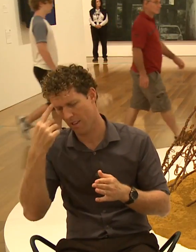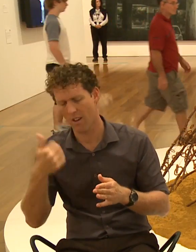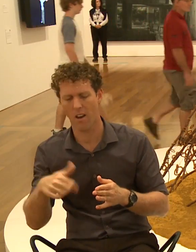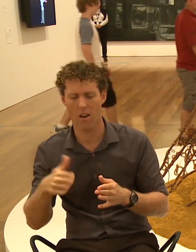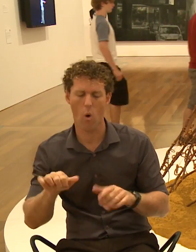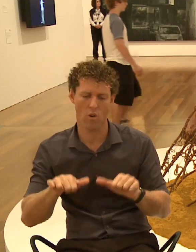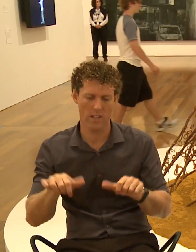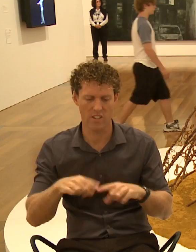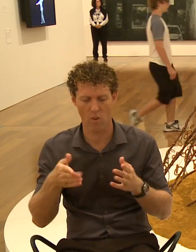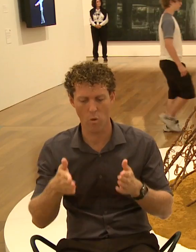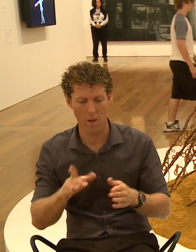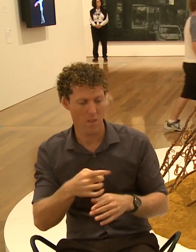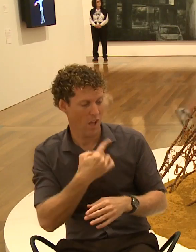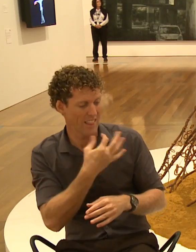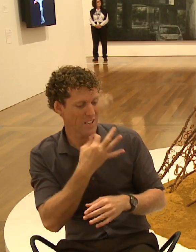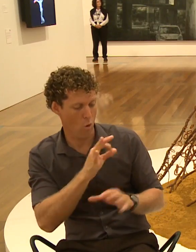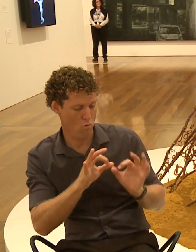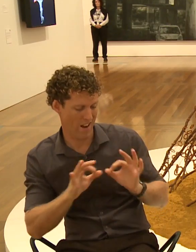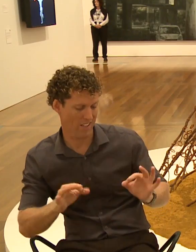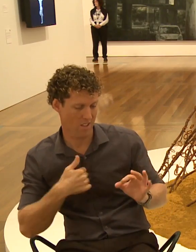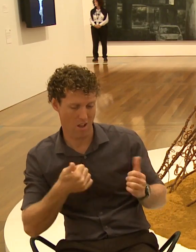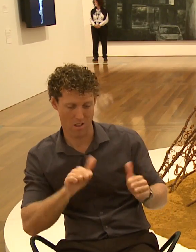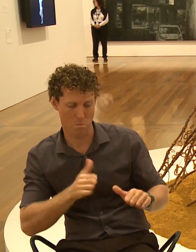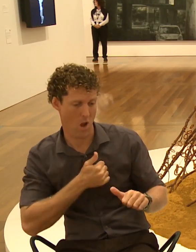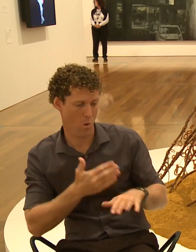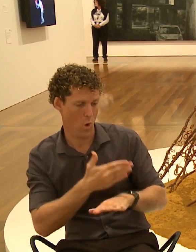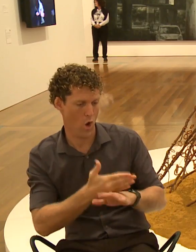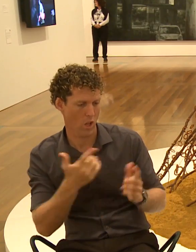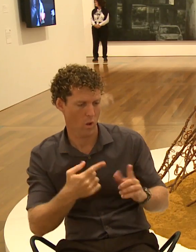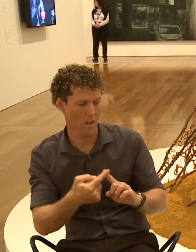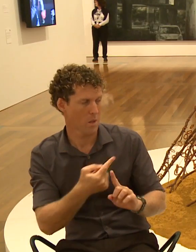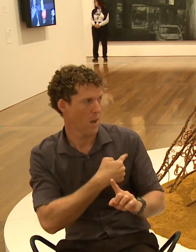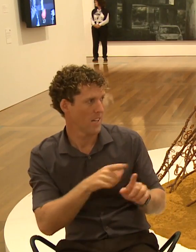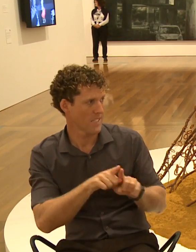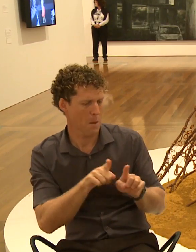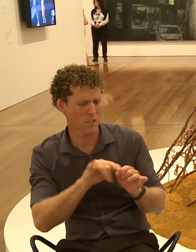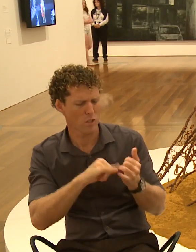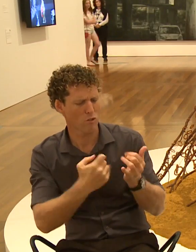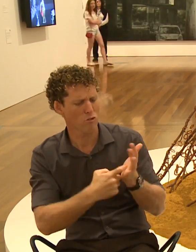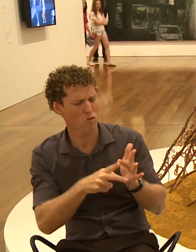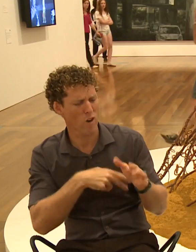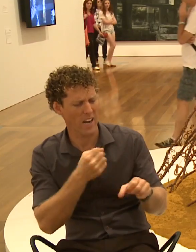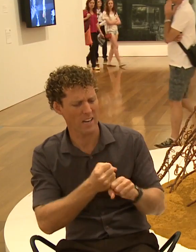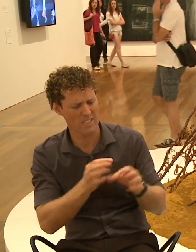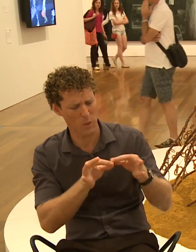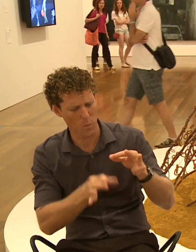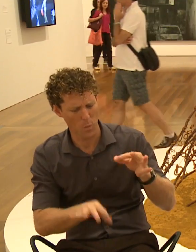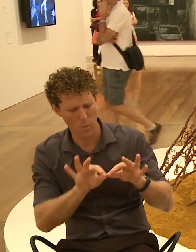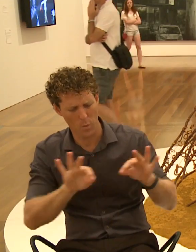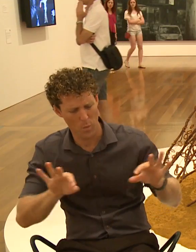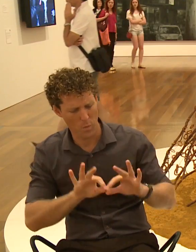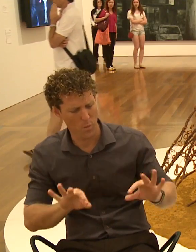But those little rings, I've used those rings in lots of my works, and the strings as well, and they've always been